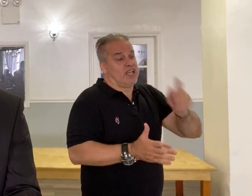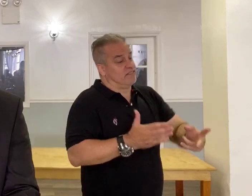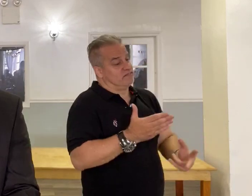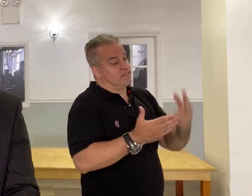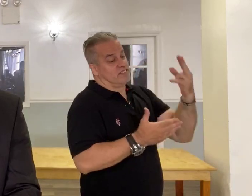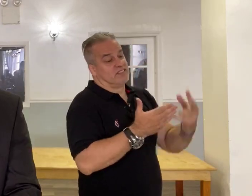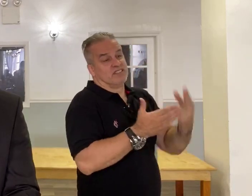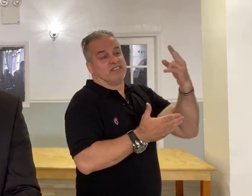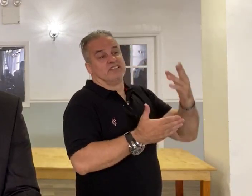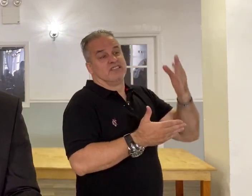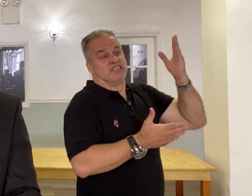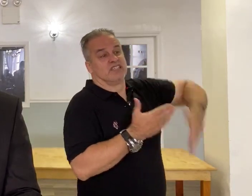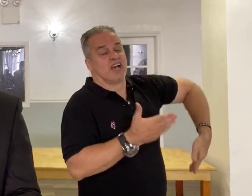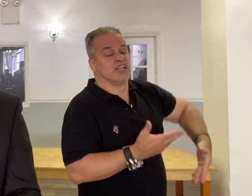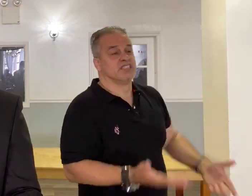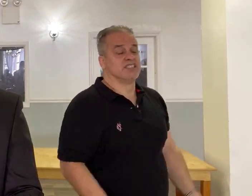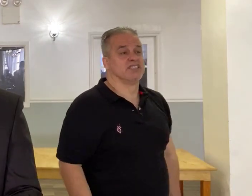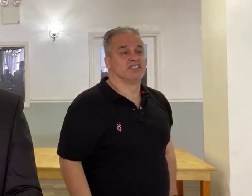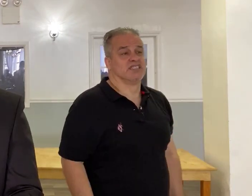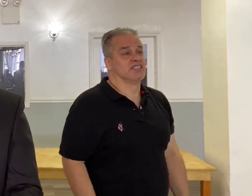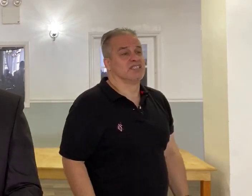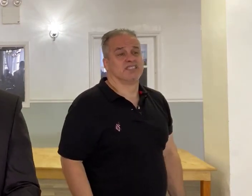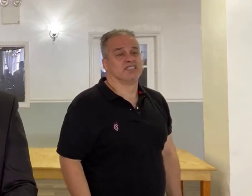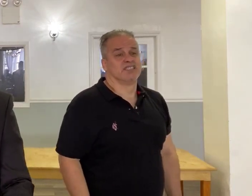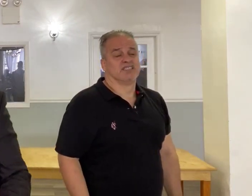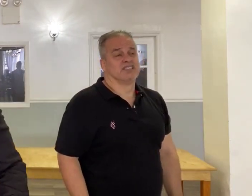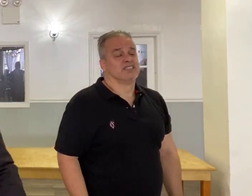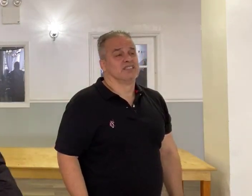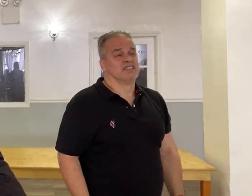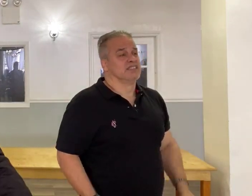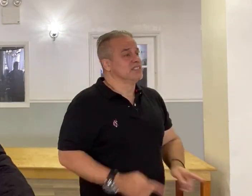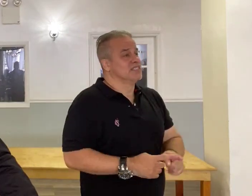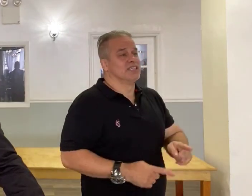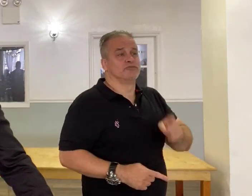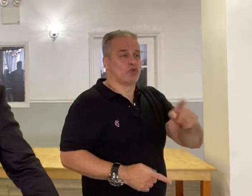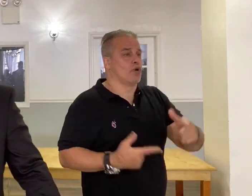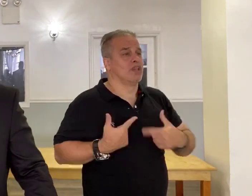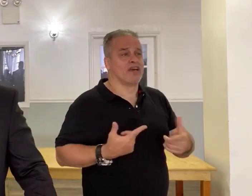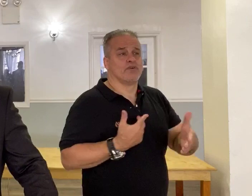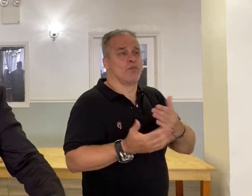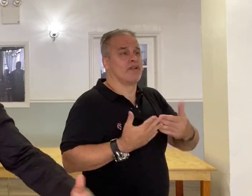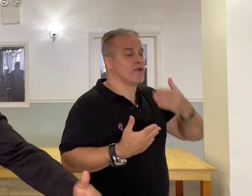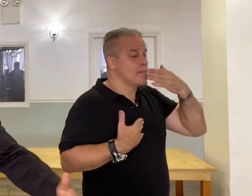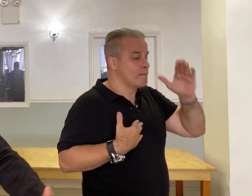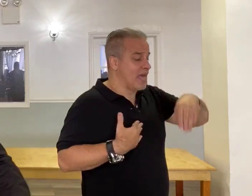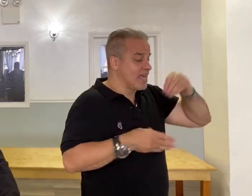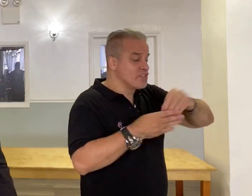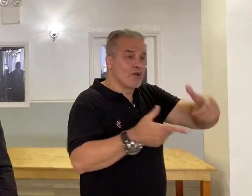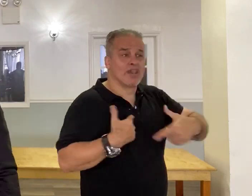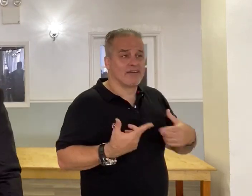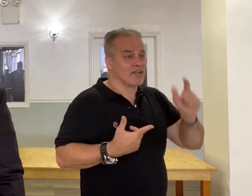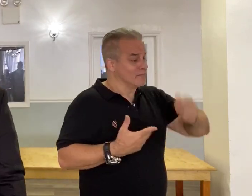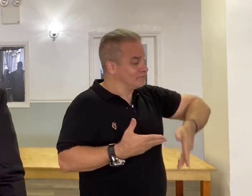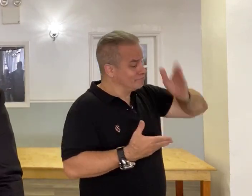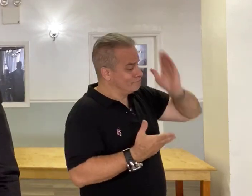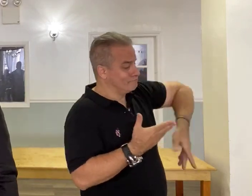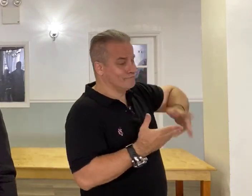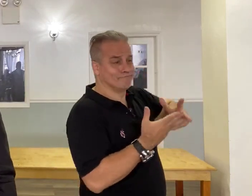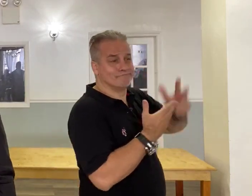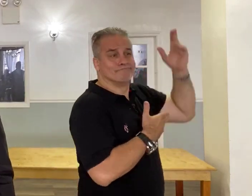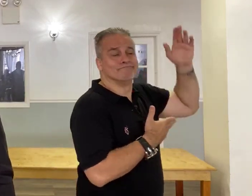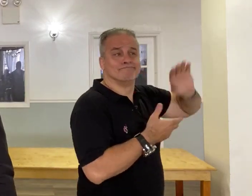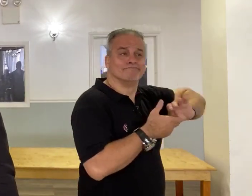for counseling. That's a traumatic thing to look in the mirror one day and you've got two arms and two legs,